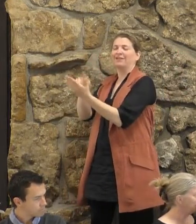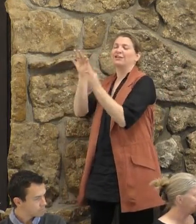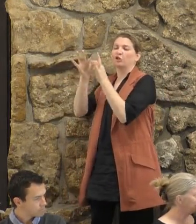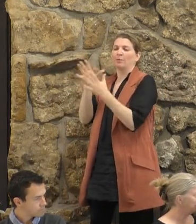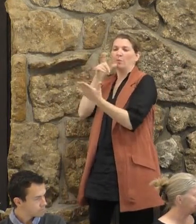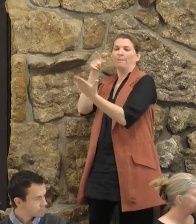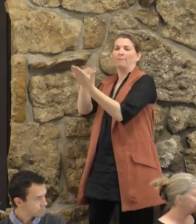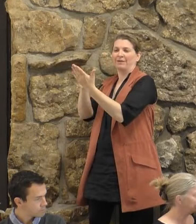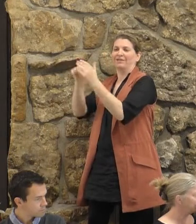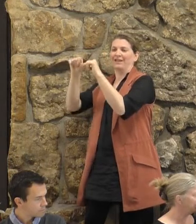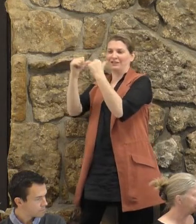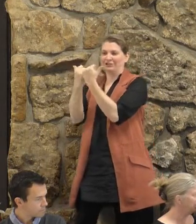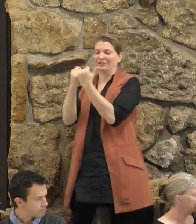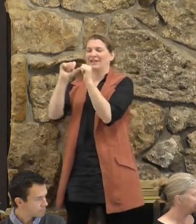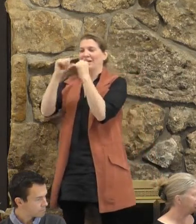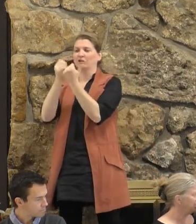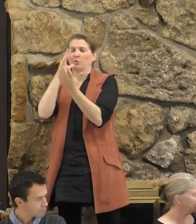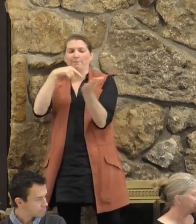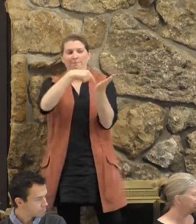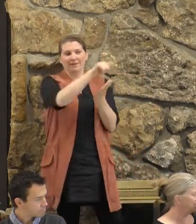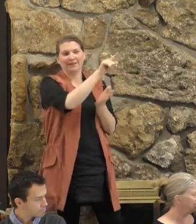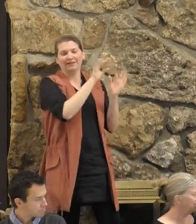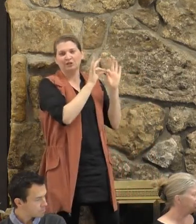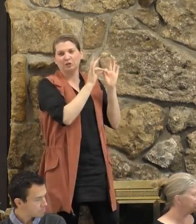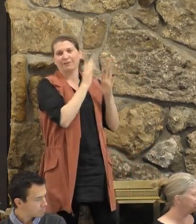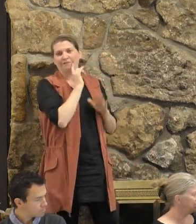I'm missing that you'd like to add, Sarah?